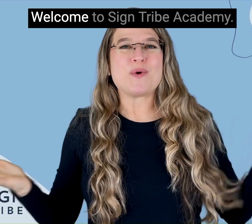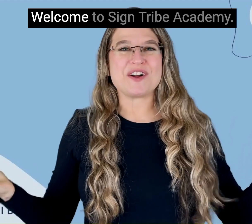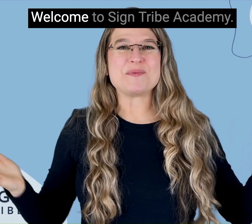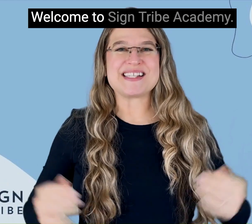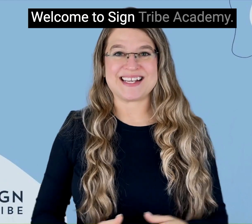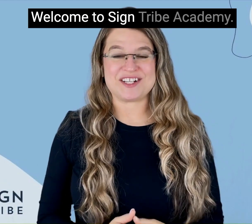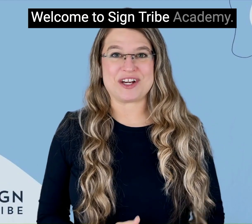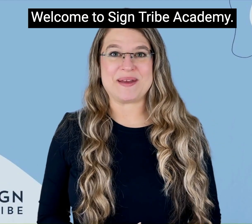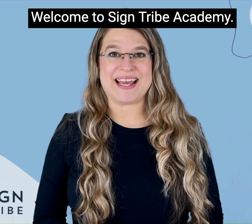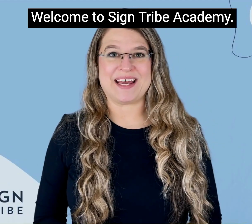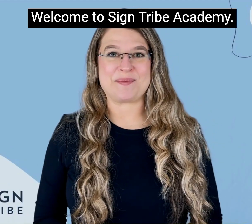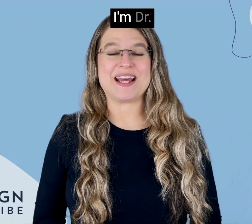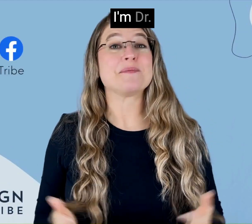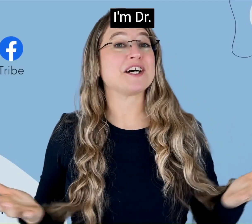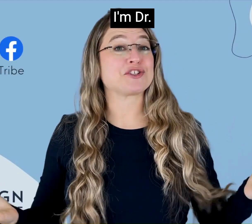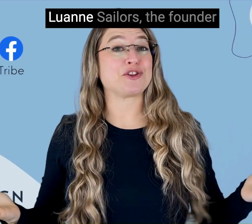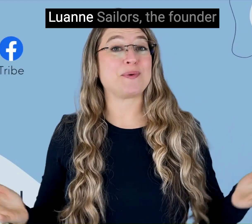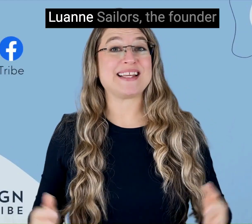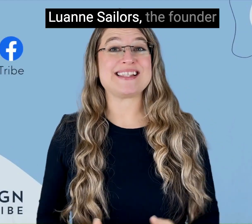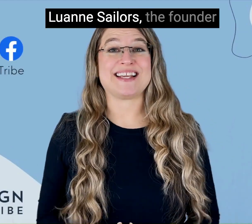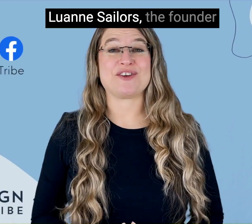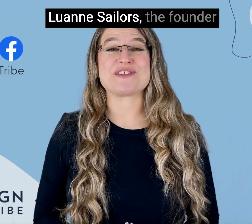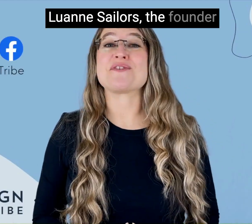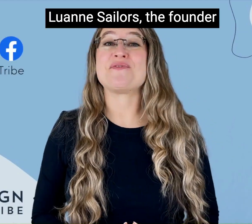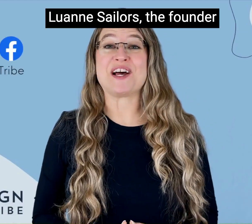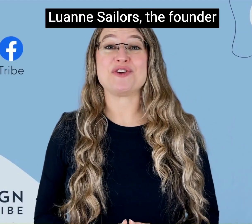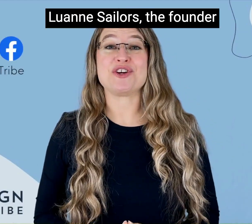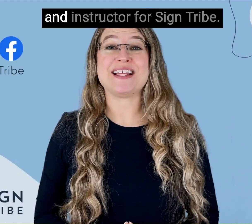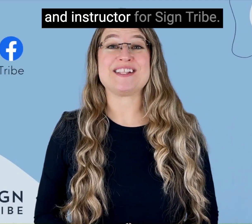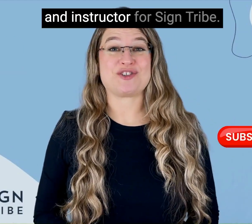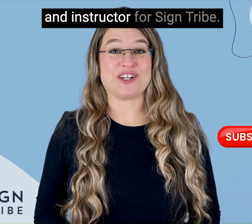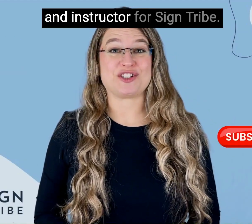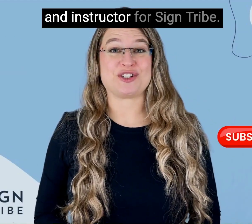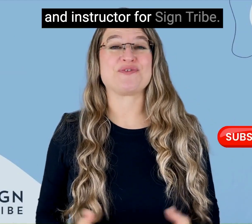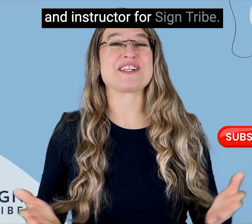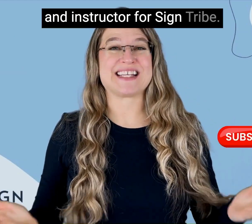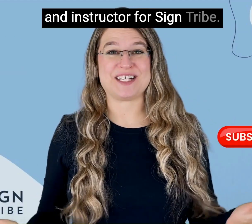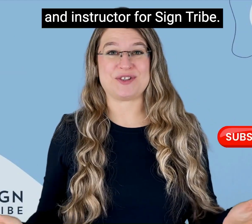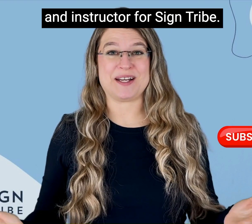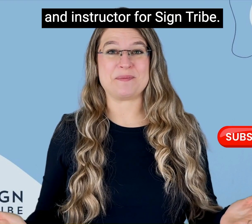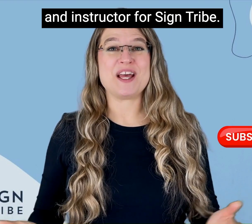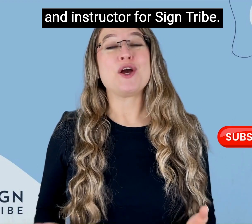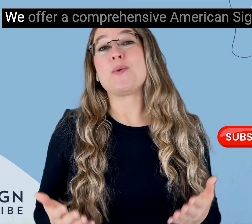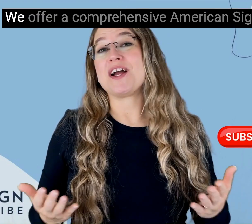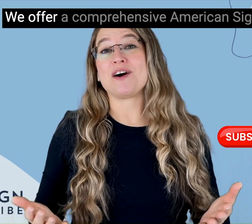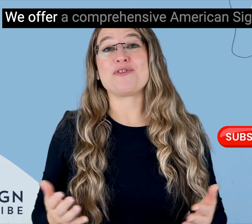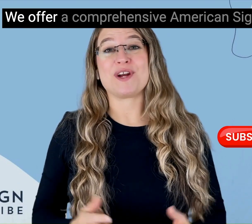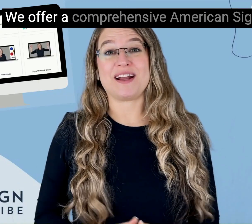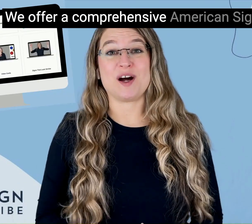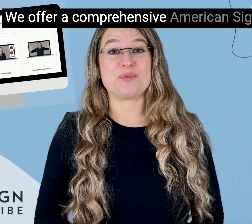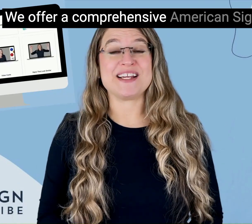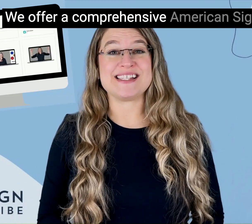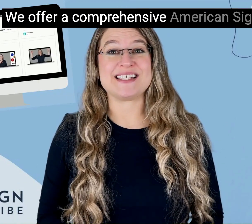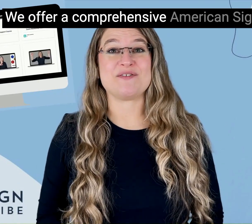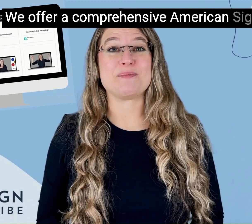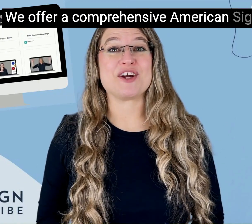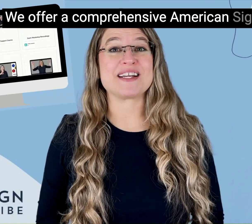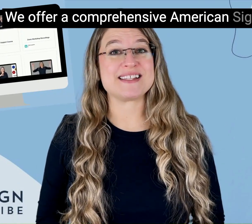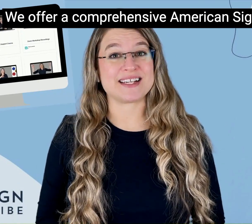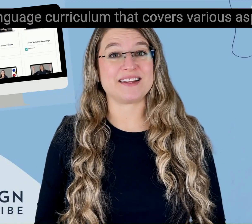Welcome to Sign Tribe Academy. I'm Dr. Luann Sailors, the founder and instructor for Sign Tribe. We offer a comprehensive American Sign